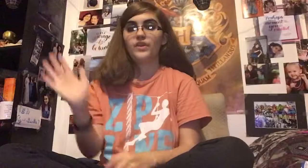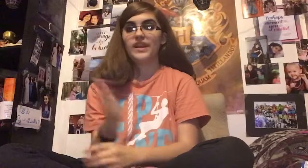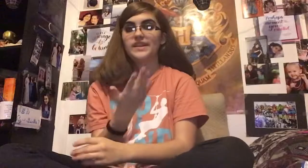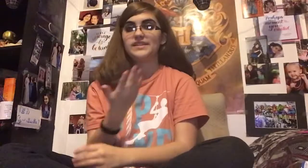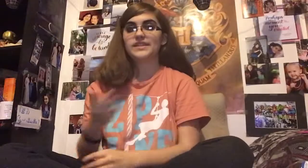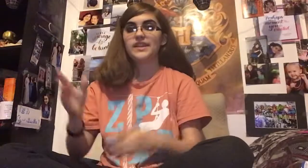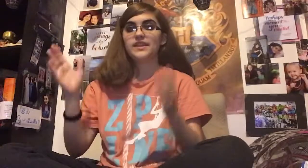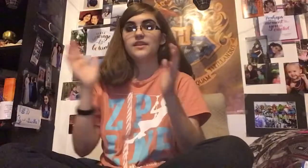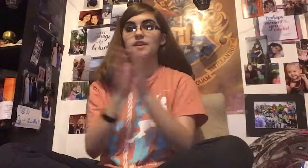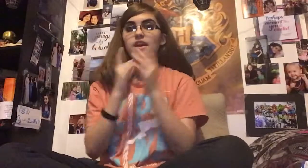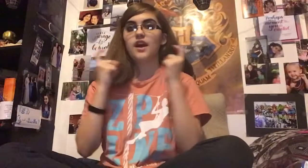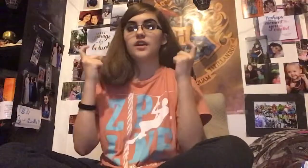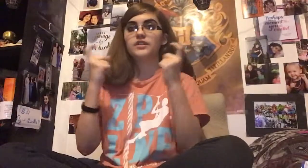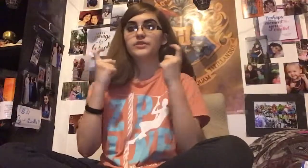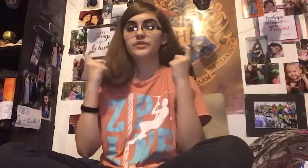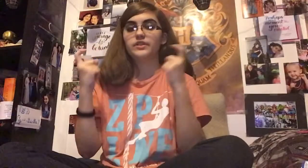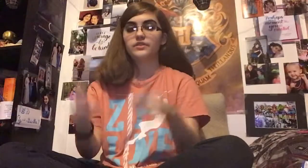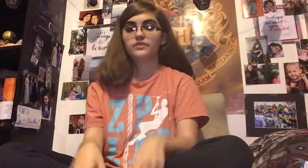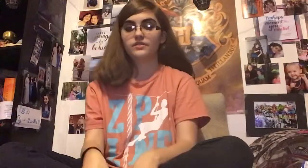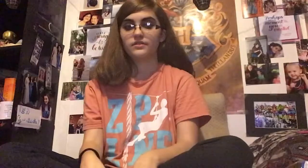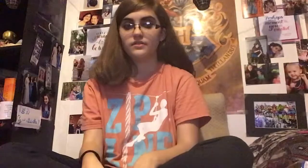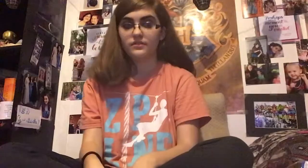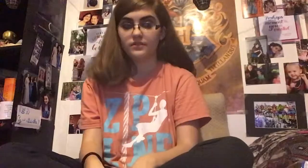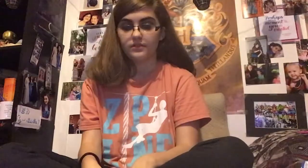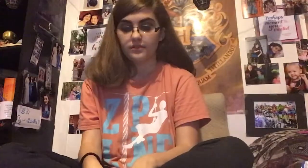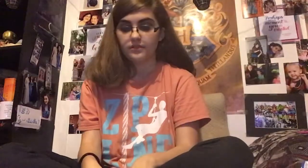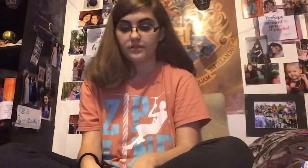Will I sing hallelujah?